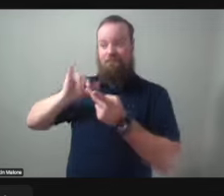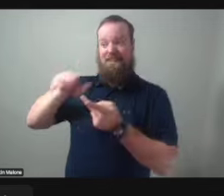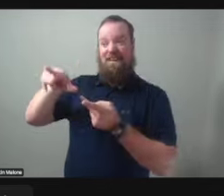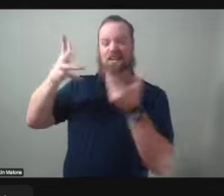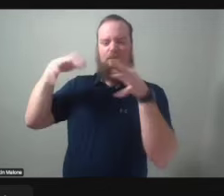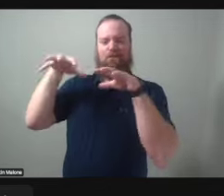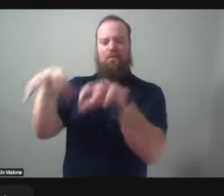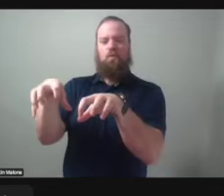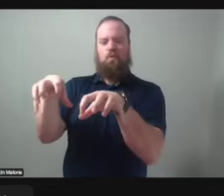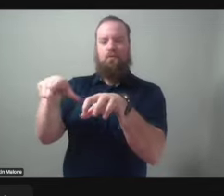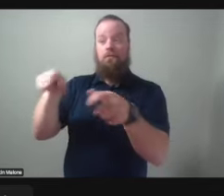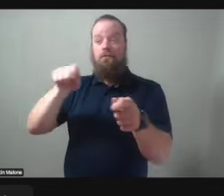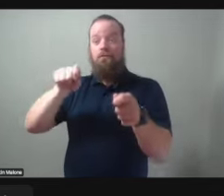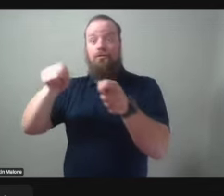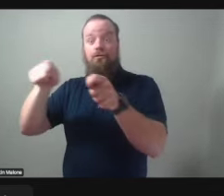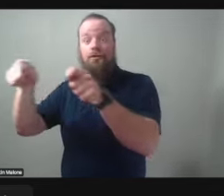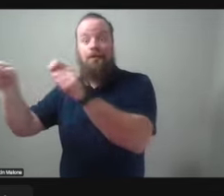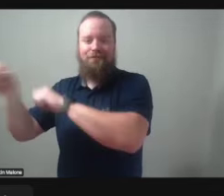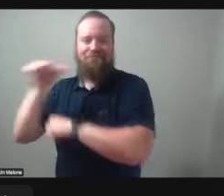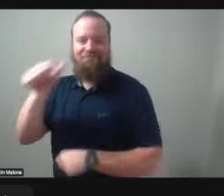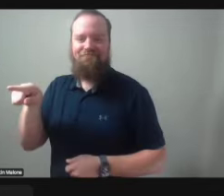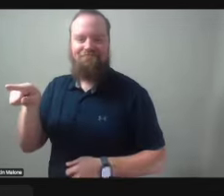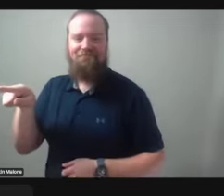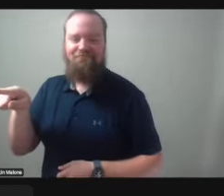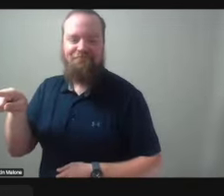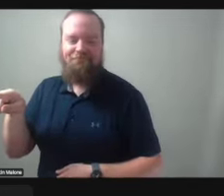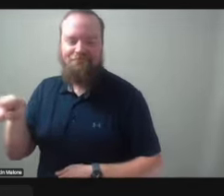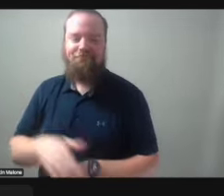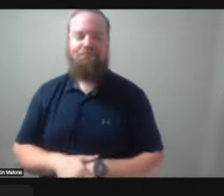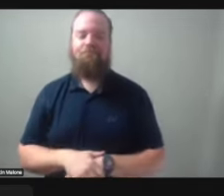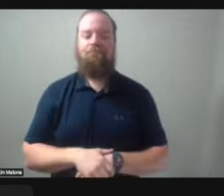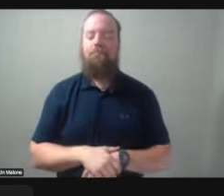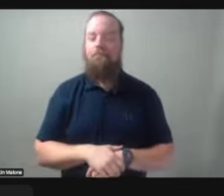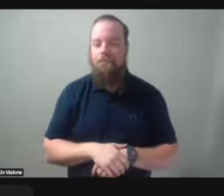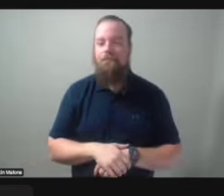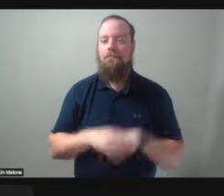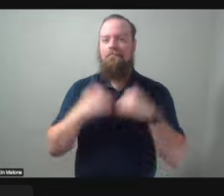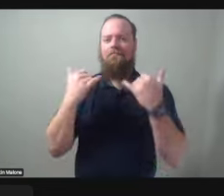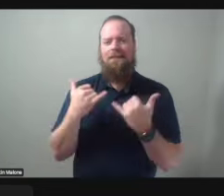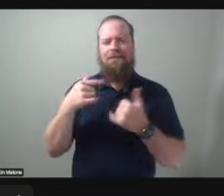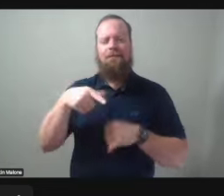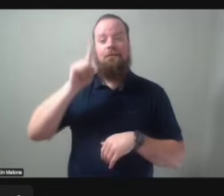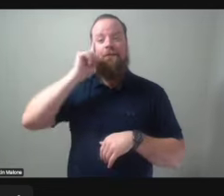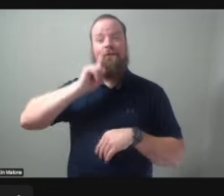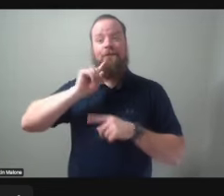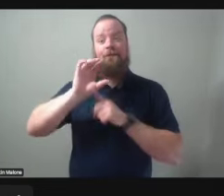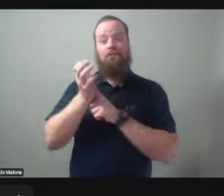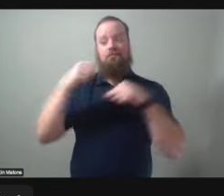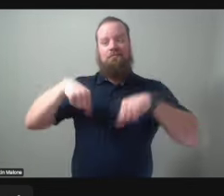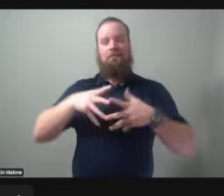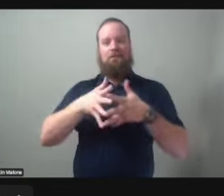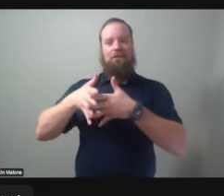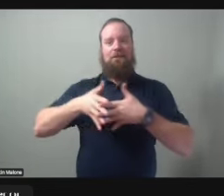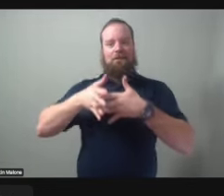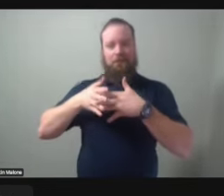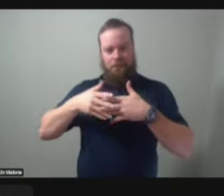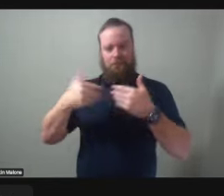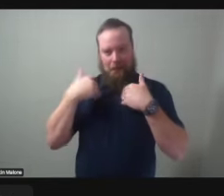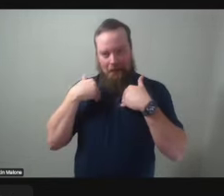that verbally or non-verbally, and that communication is frozen and does not change over time. And that's the difference between a communication